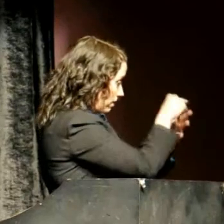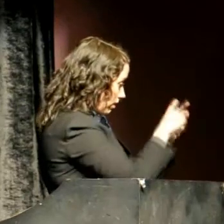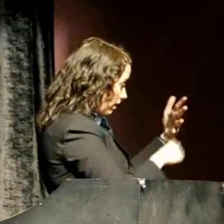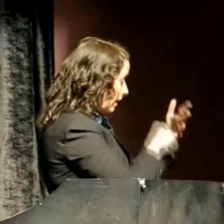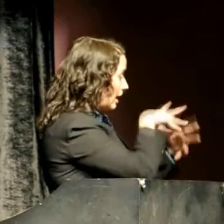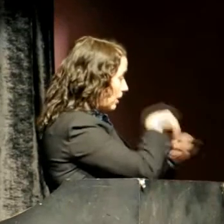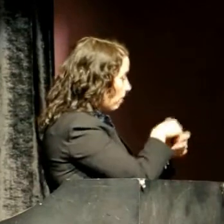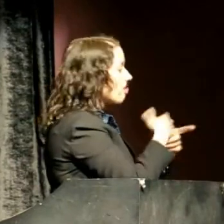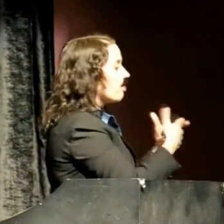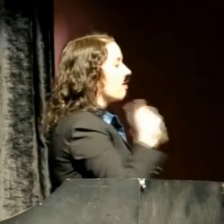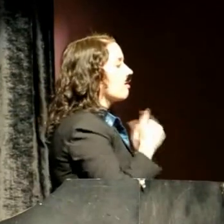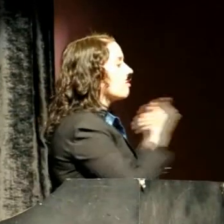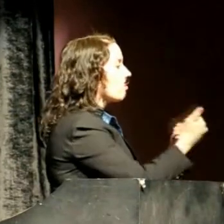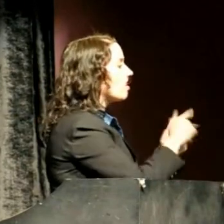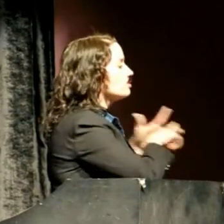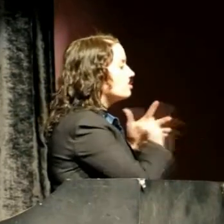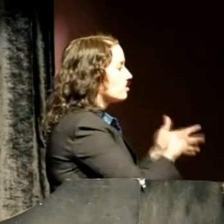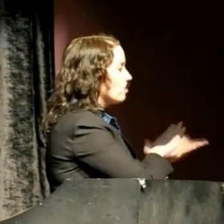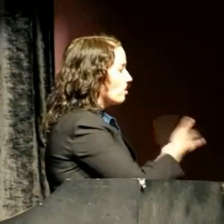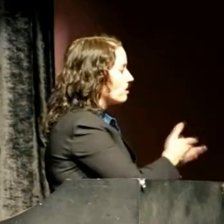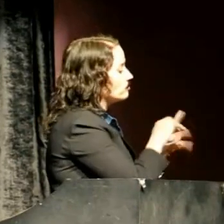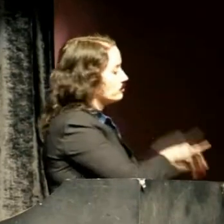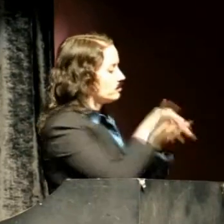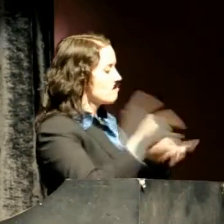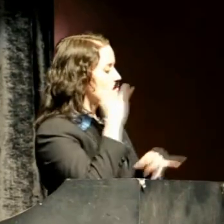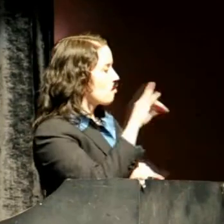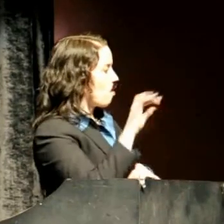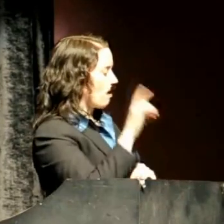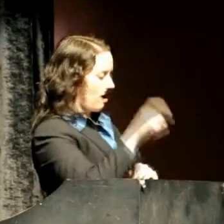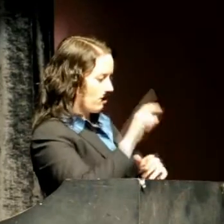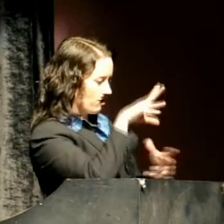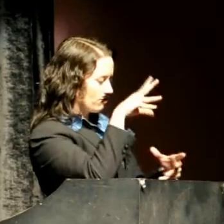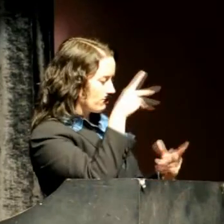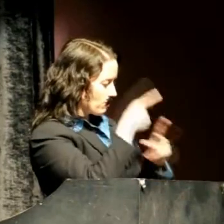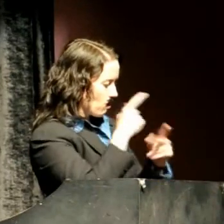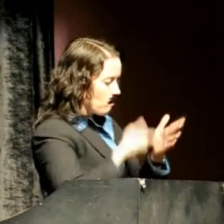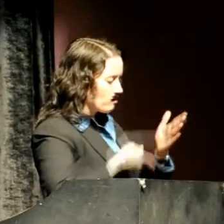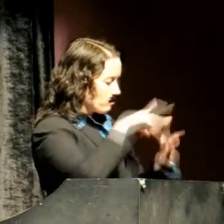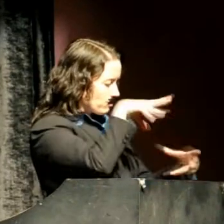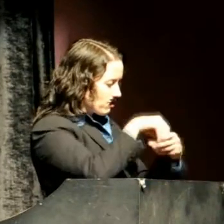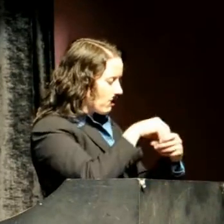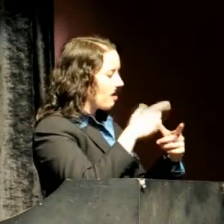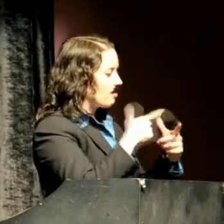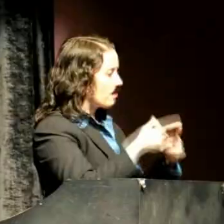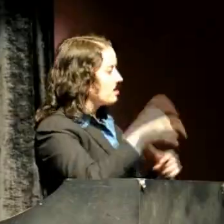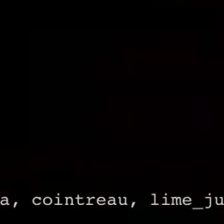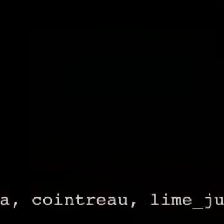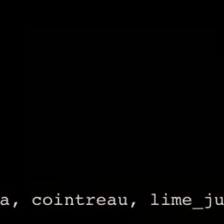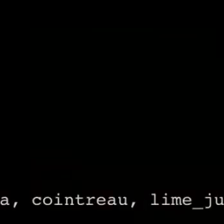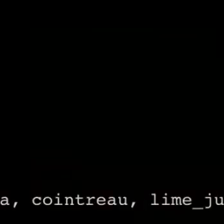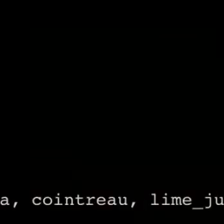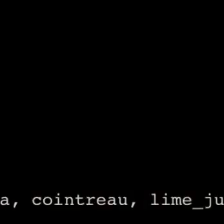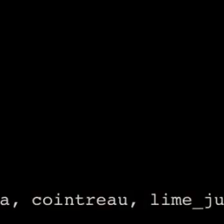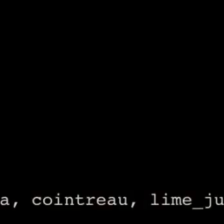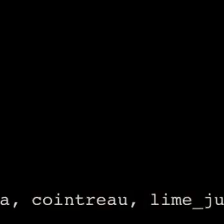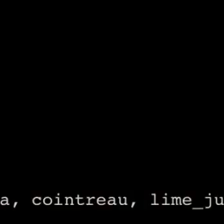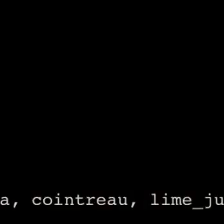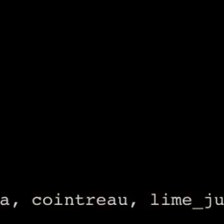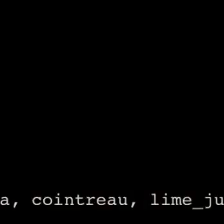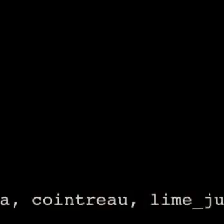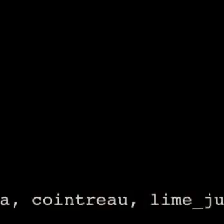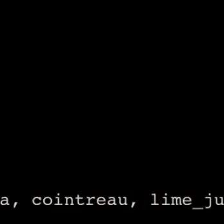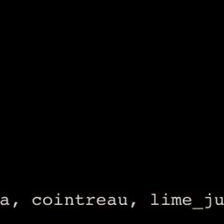recipe. And then after that, you need the conditions, and then the different actions that you